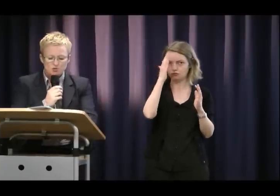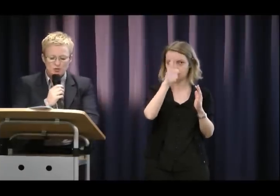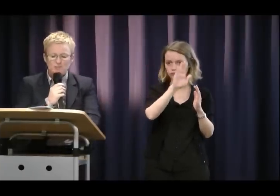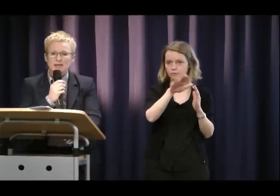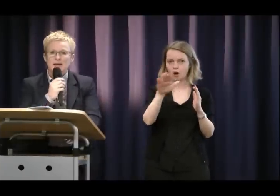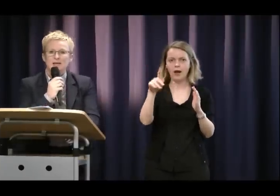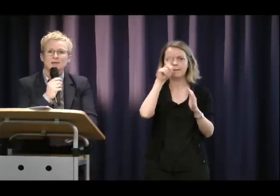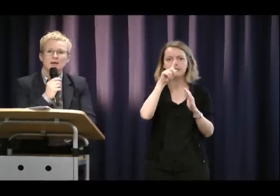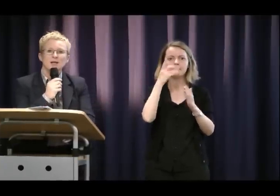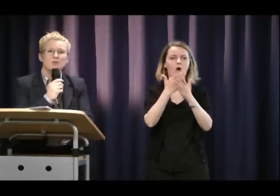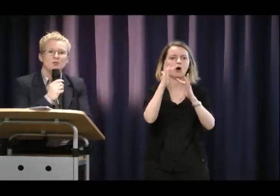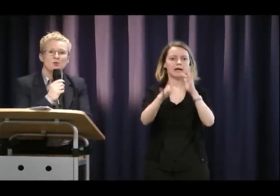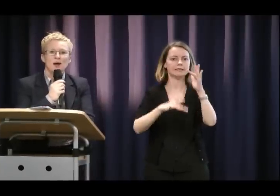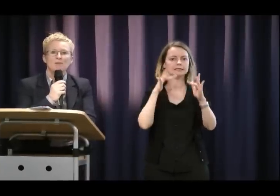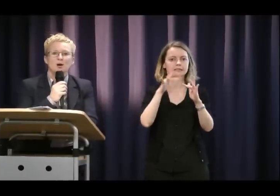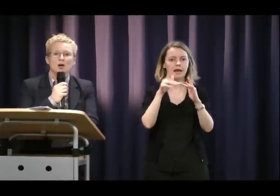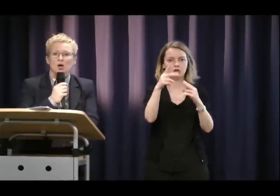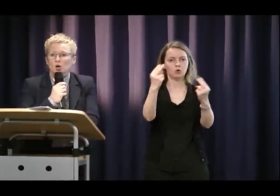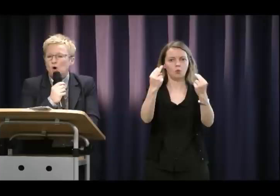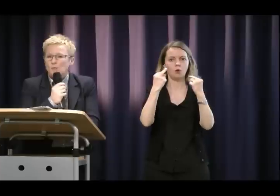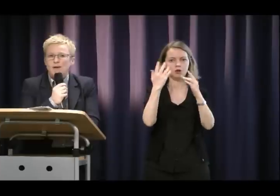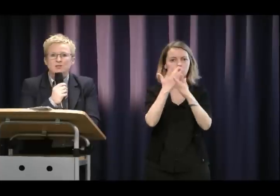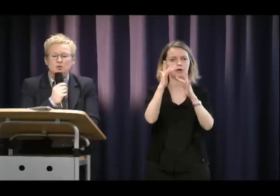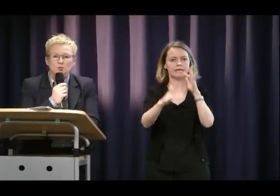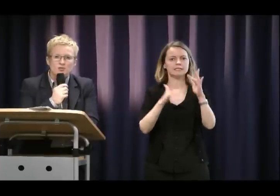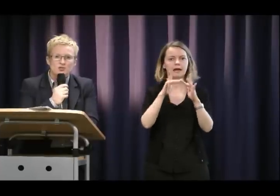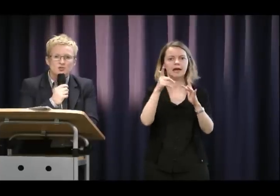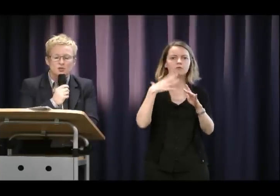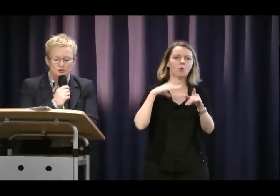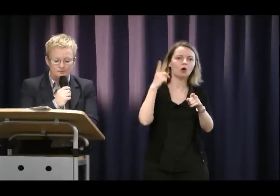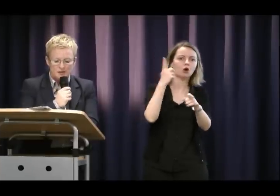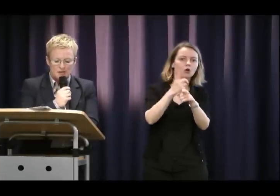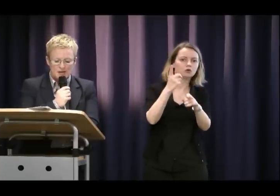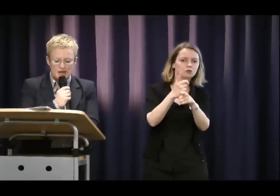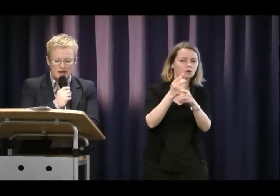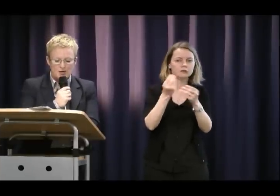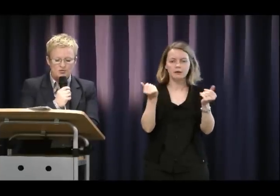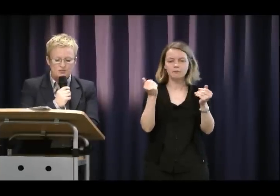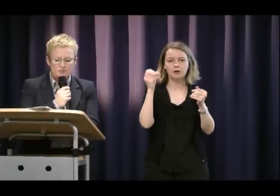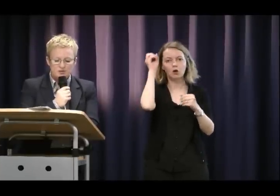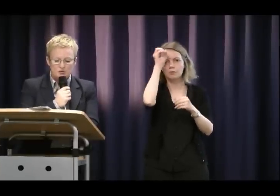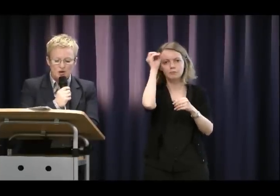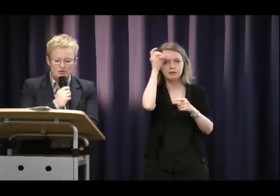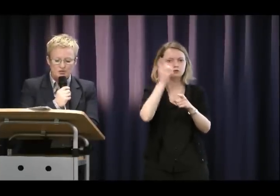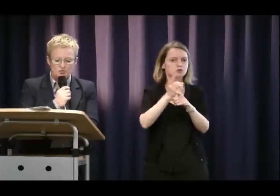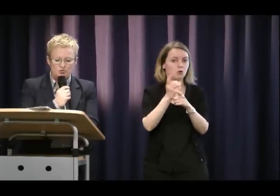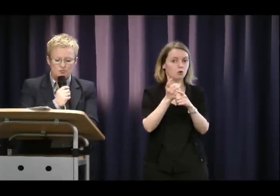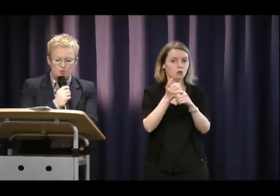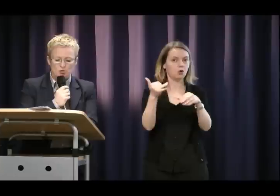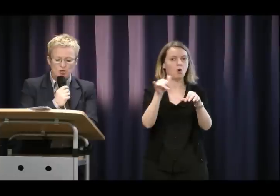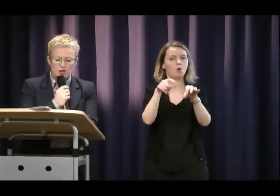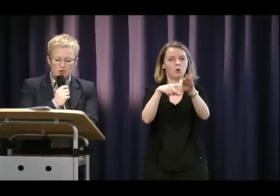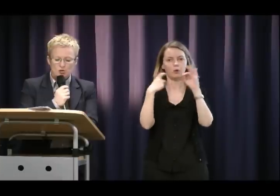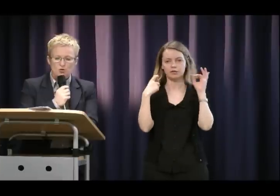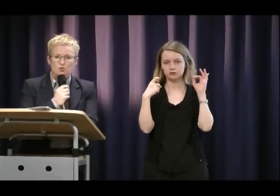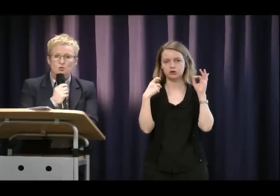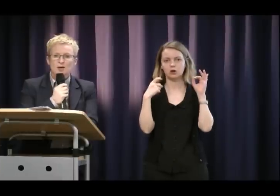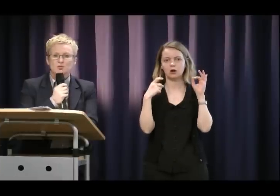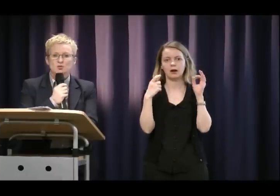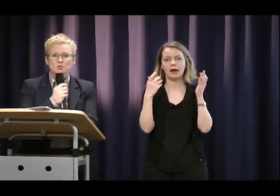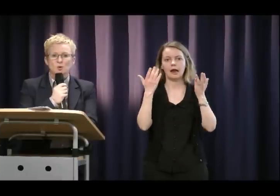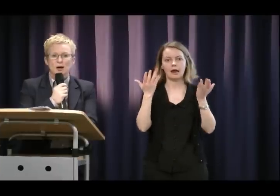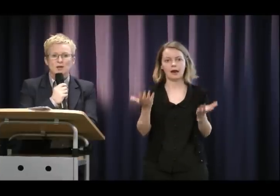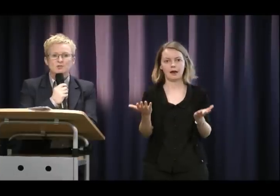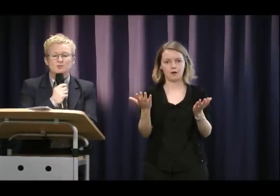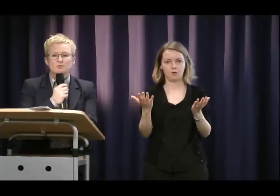that are streaming in that if you have a comment, a question, or something you'd like to contribute, you can do